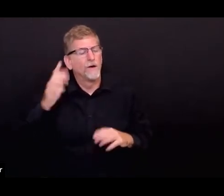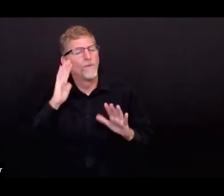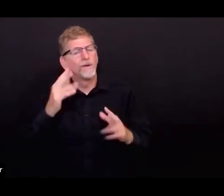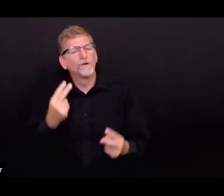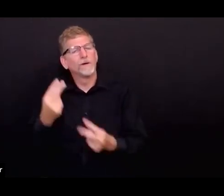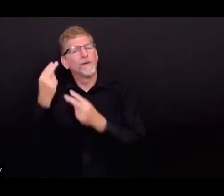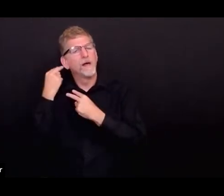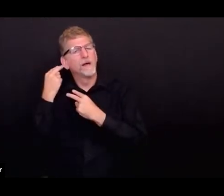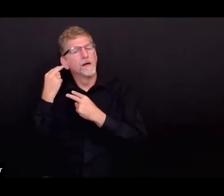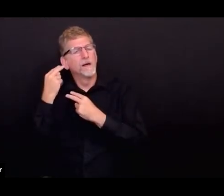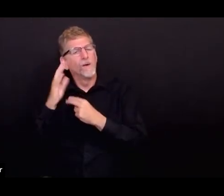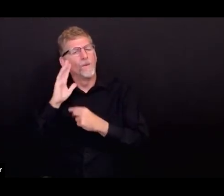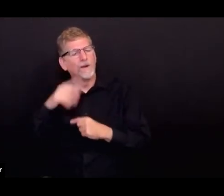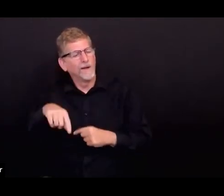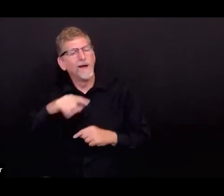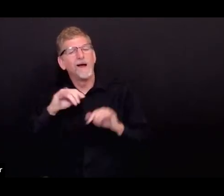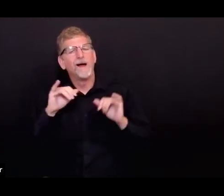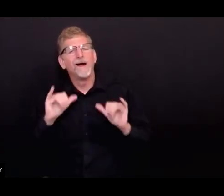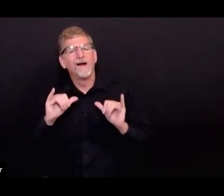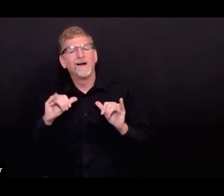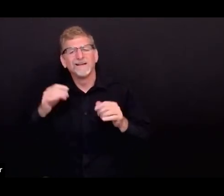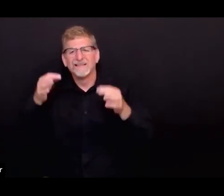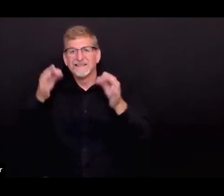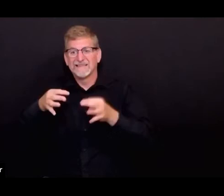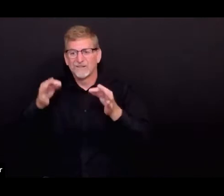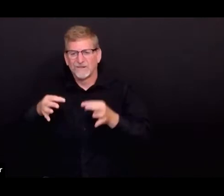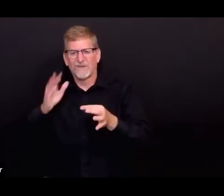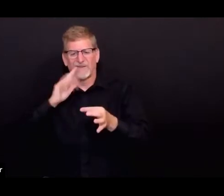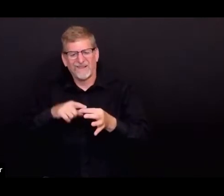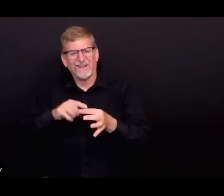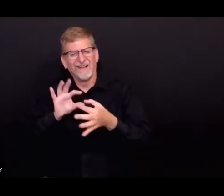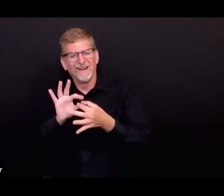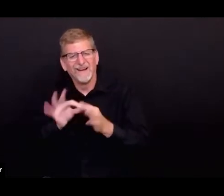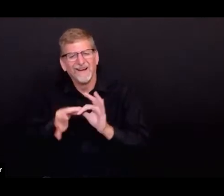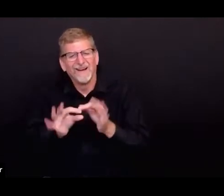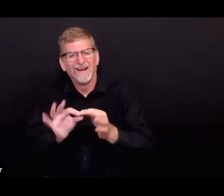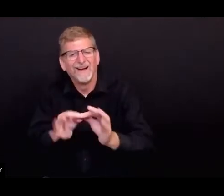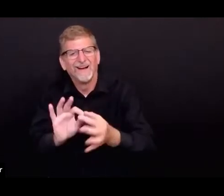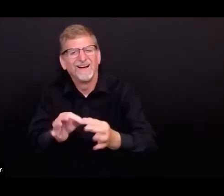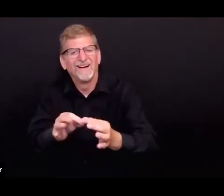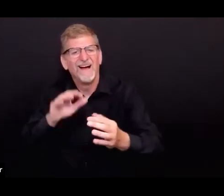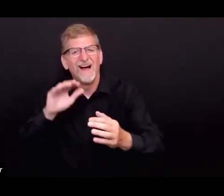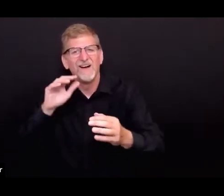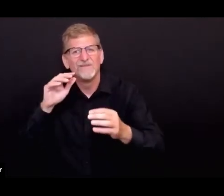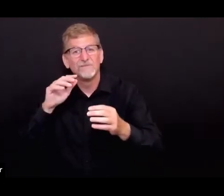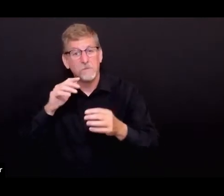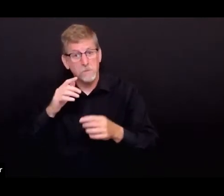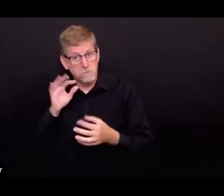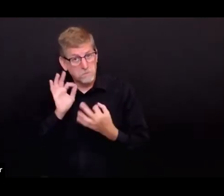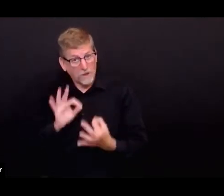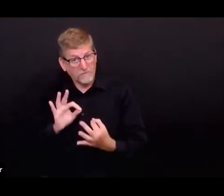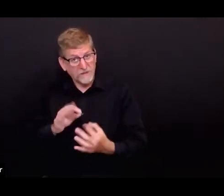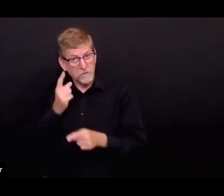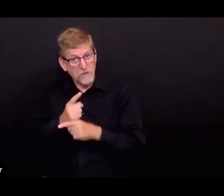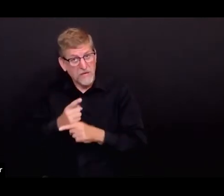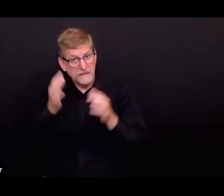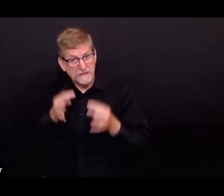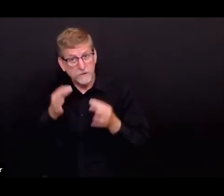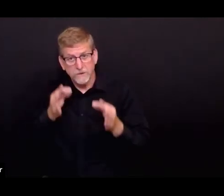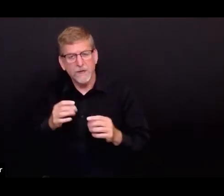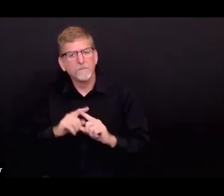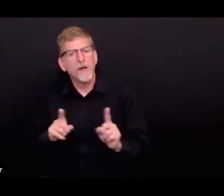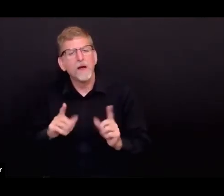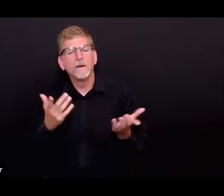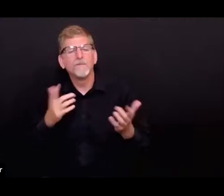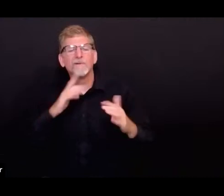And certainly not every one we made have been correct. But I do think some of those basic things on the slowing of transmission, like mask mandates and those, have made